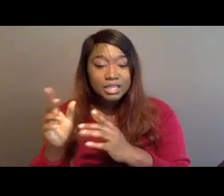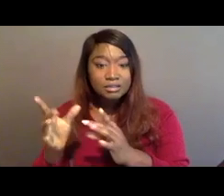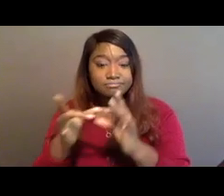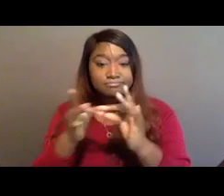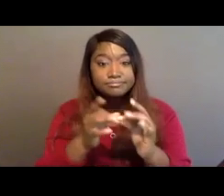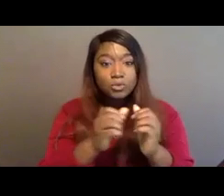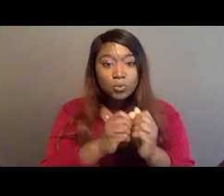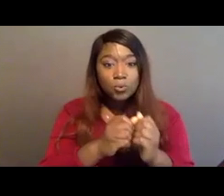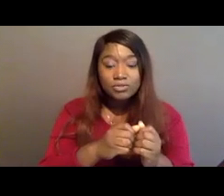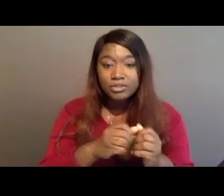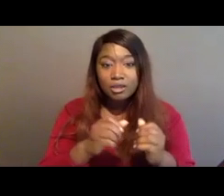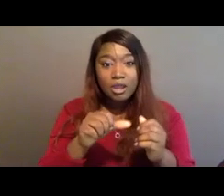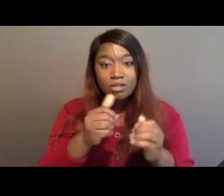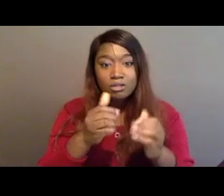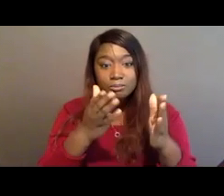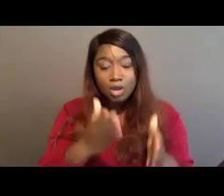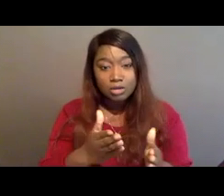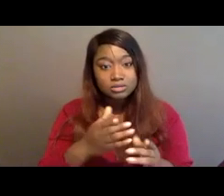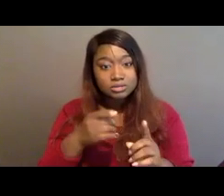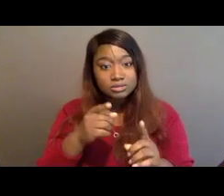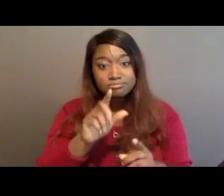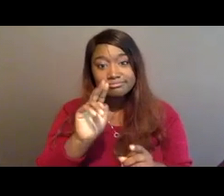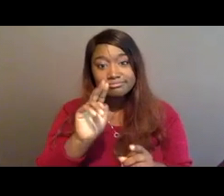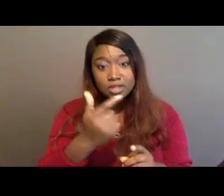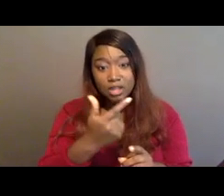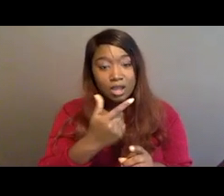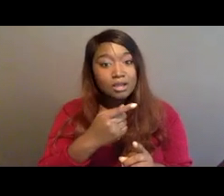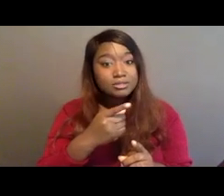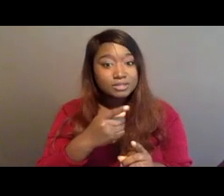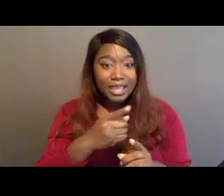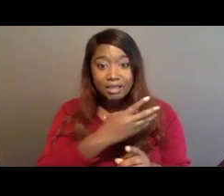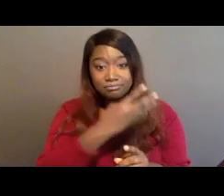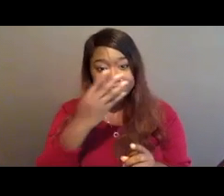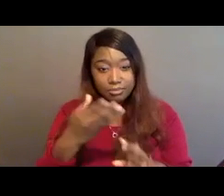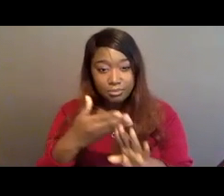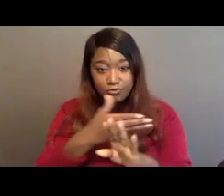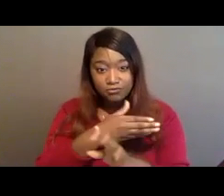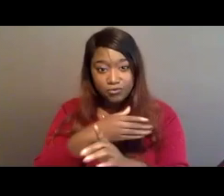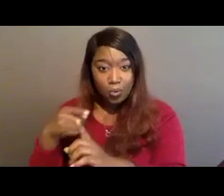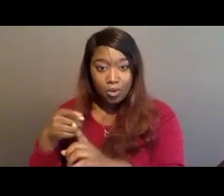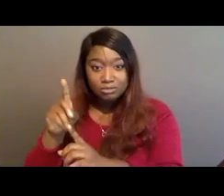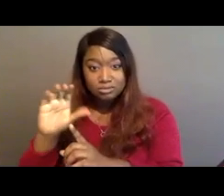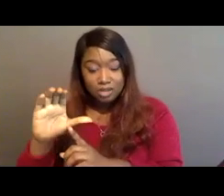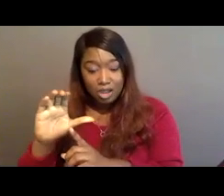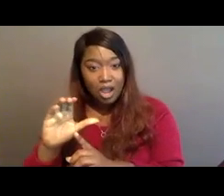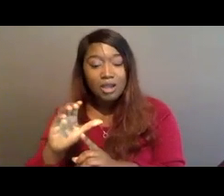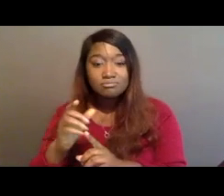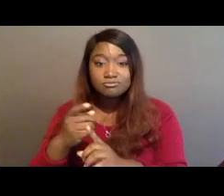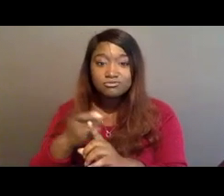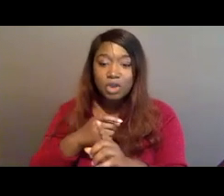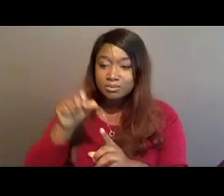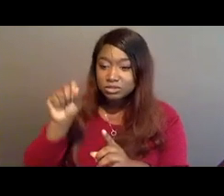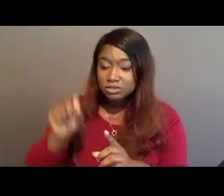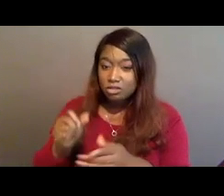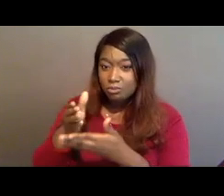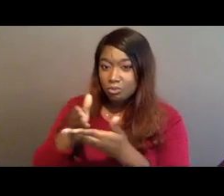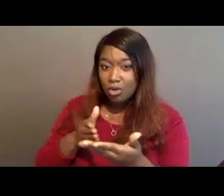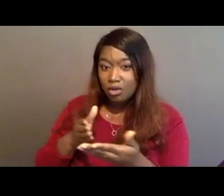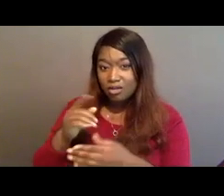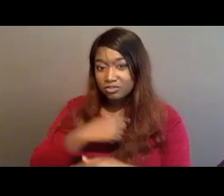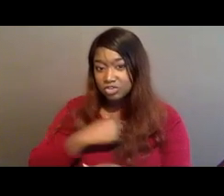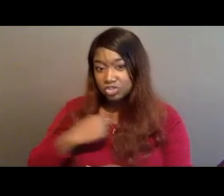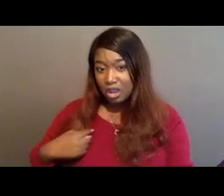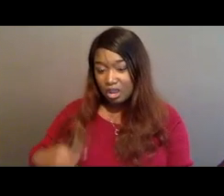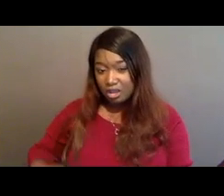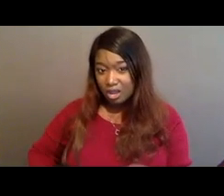both from the Toisan region in the southern part of China, and came to this country